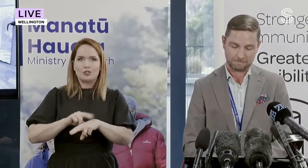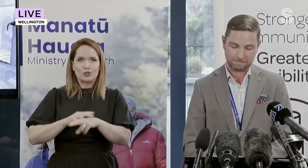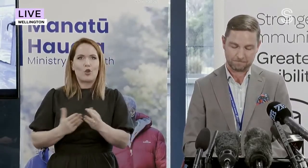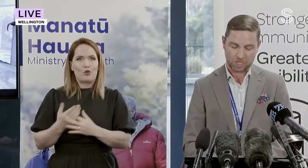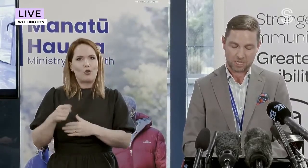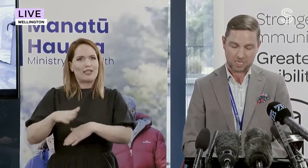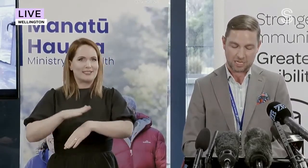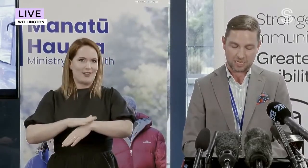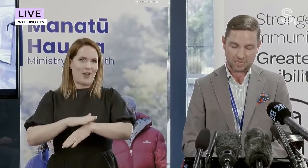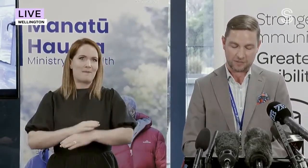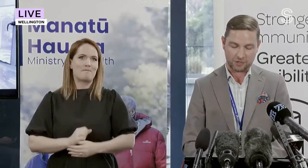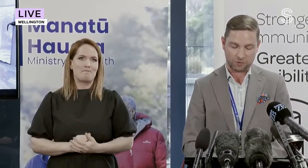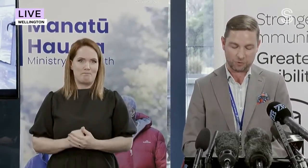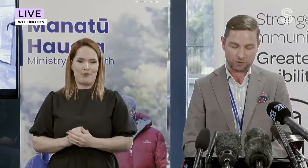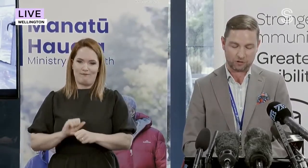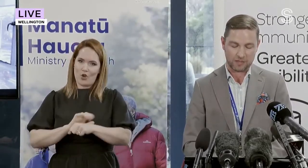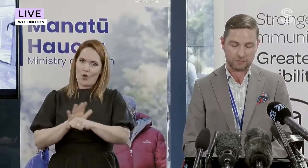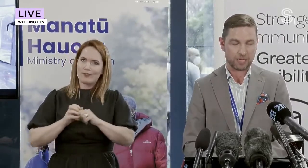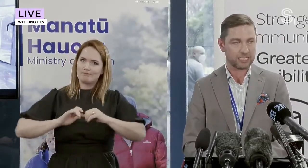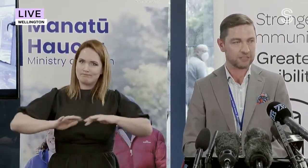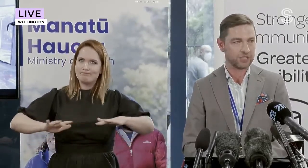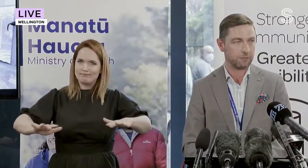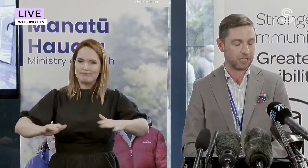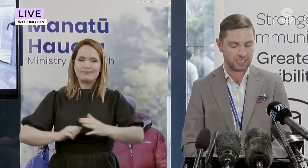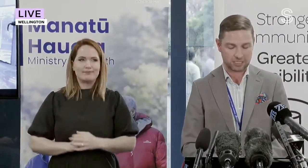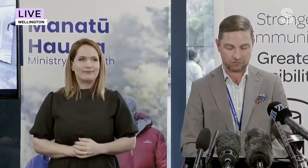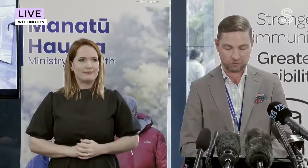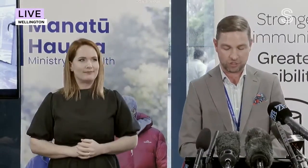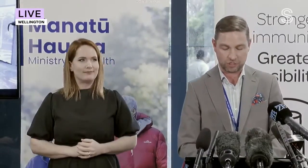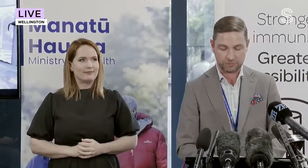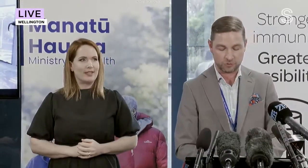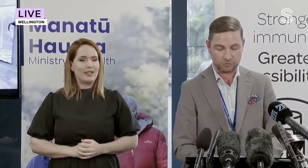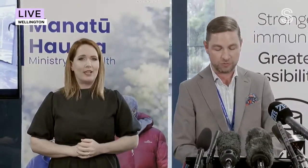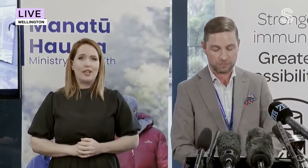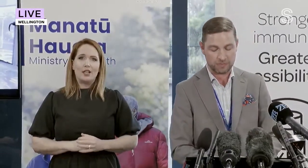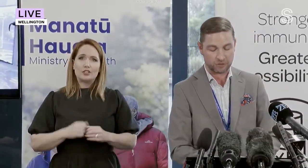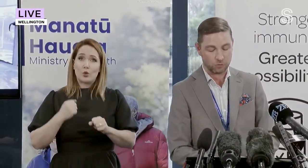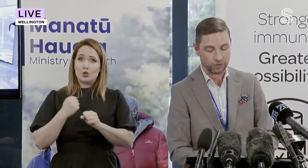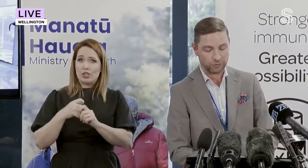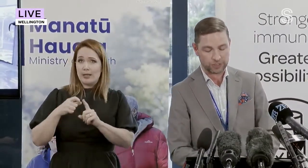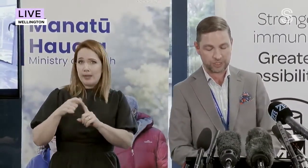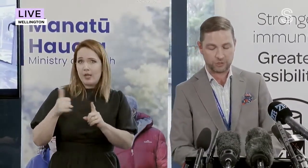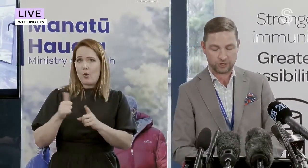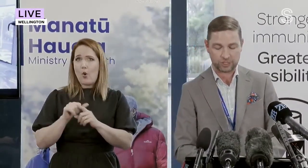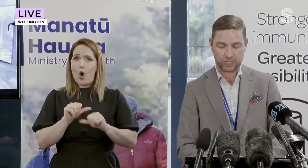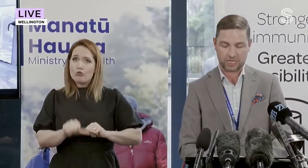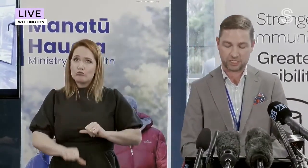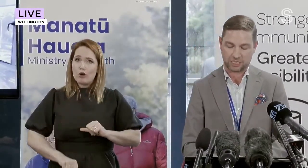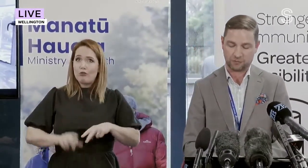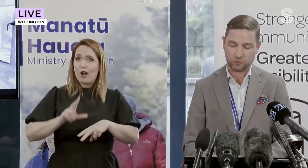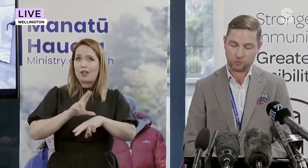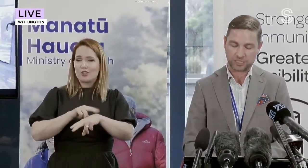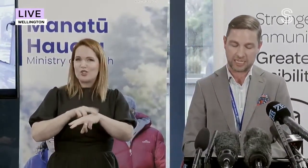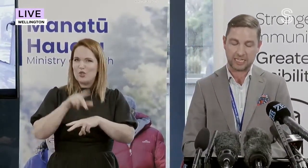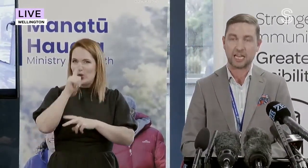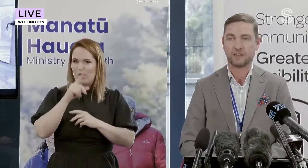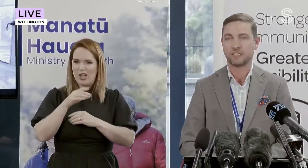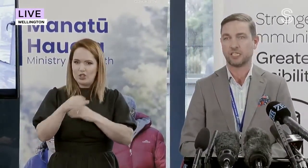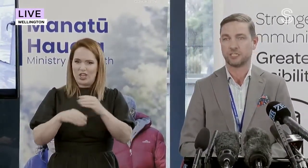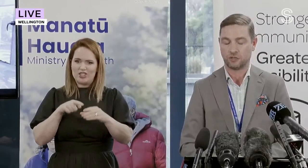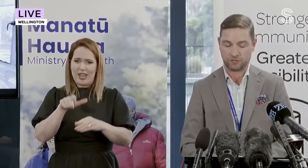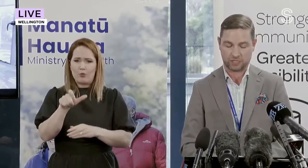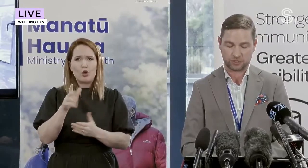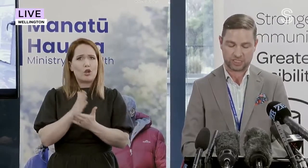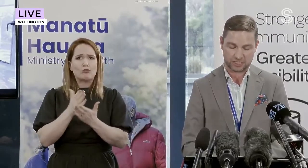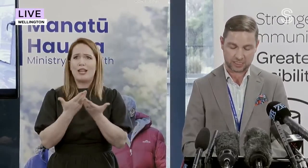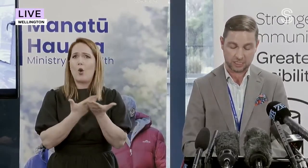pandemic. I think we would all agree that in place of GPs and rural hospital medical workforces, you could exchange that for almost any other